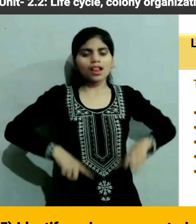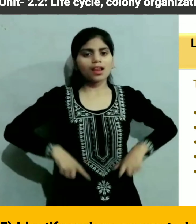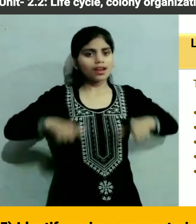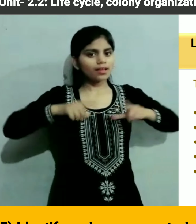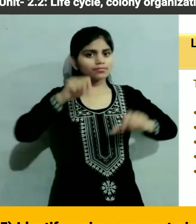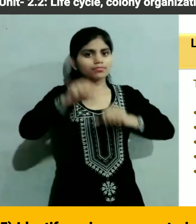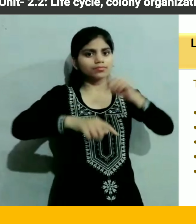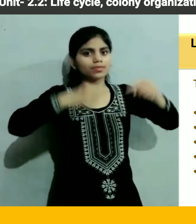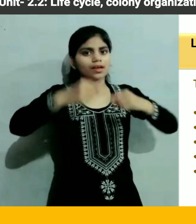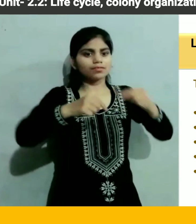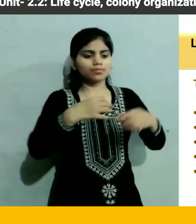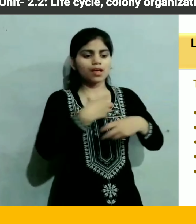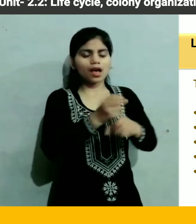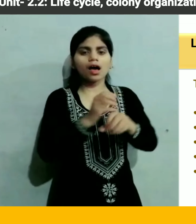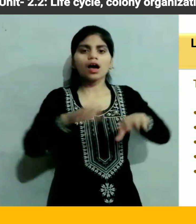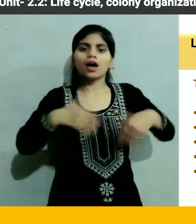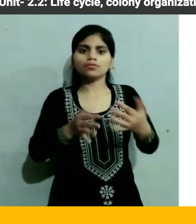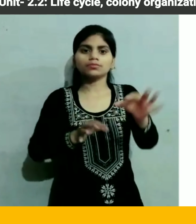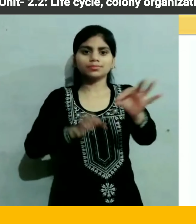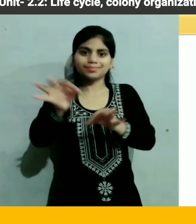cycle.